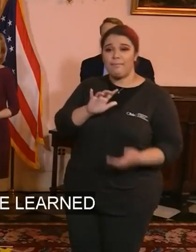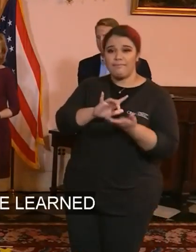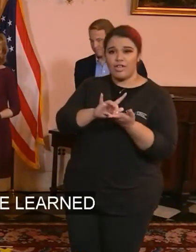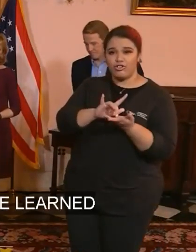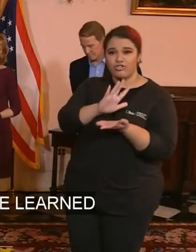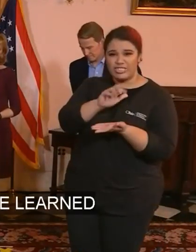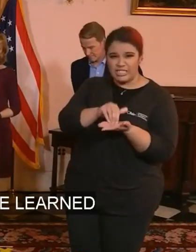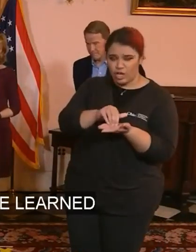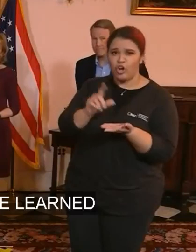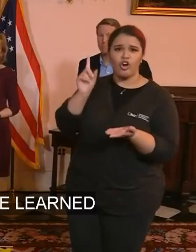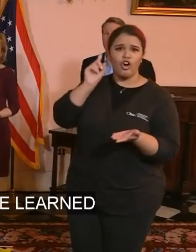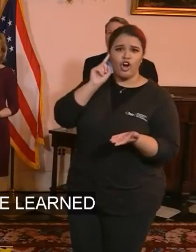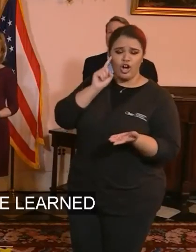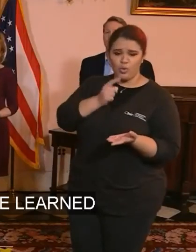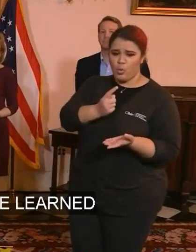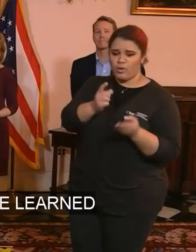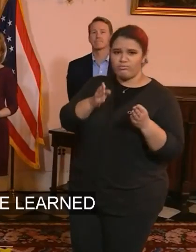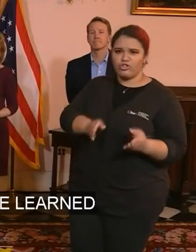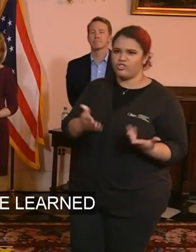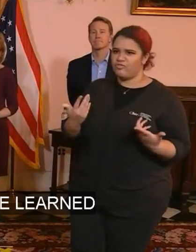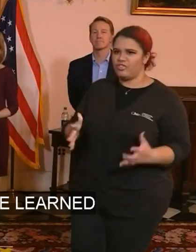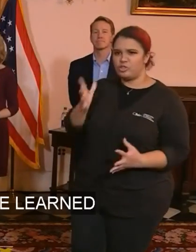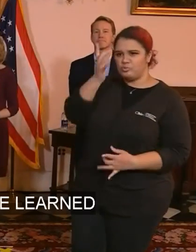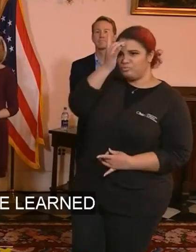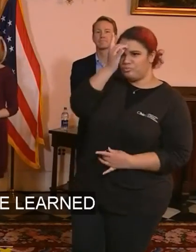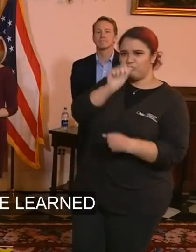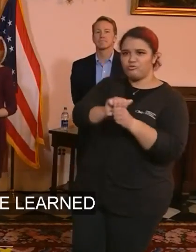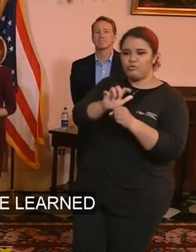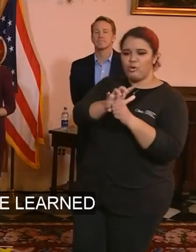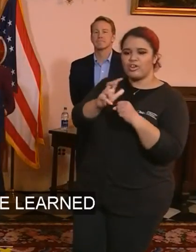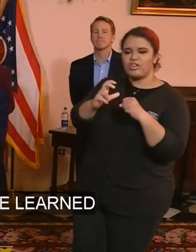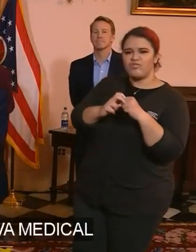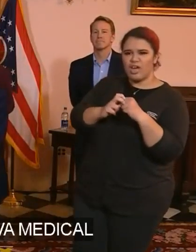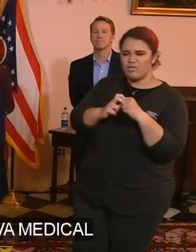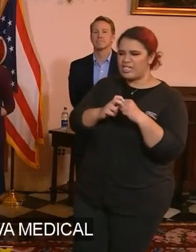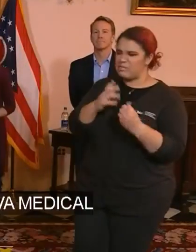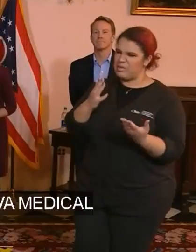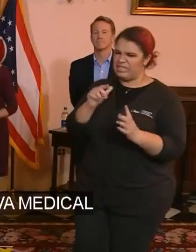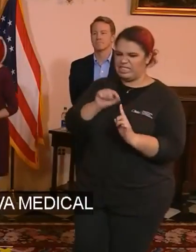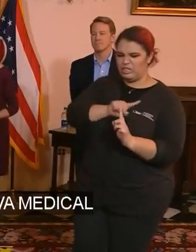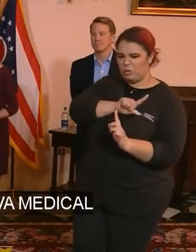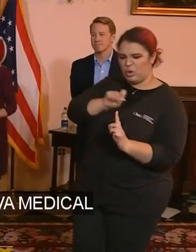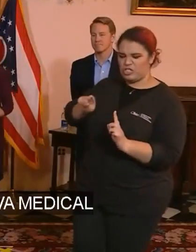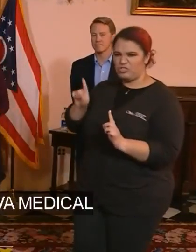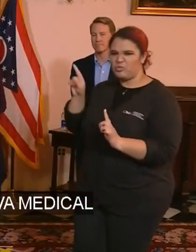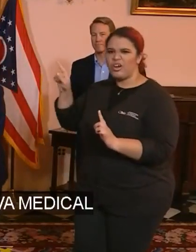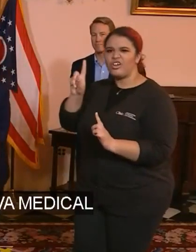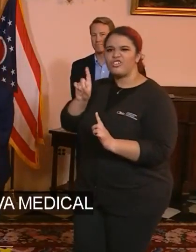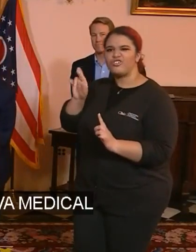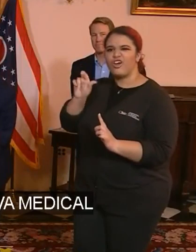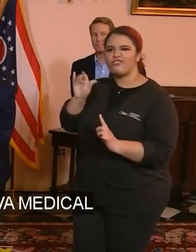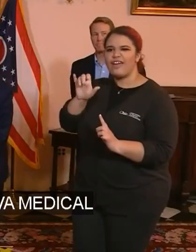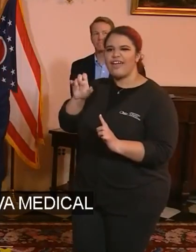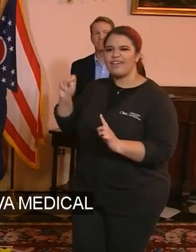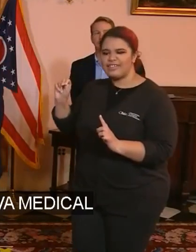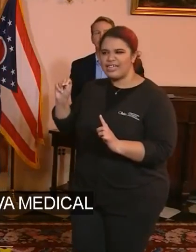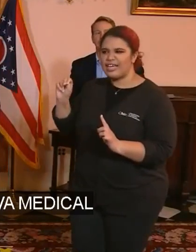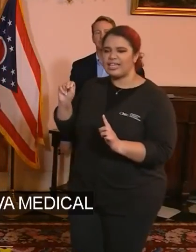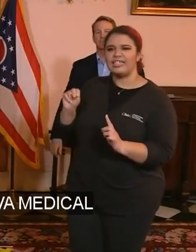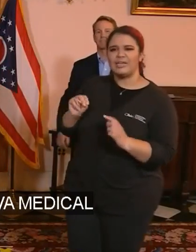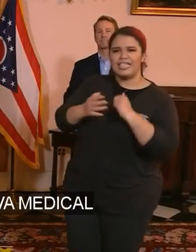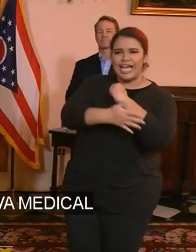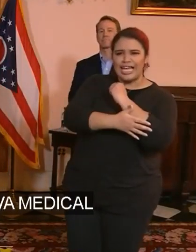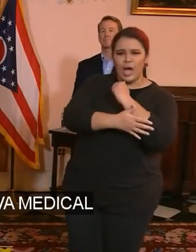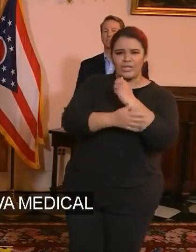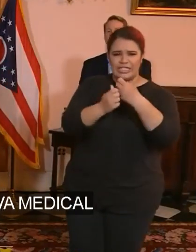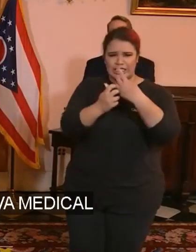to understand, and maybe this is a question for Dr. Acton, the accounting of how many cases come from which county. This person is in Montgomery, but